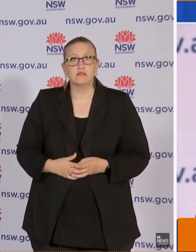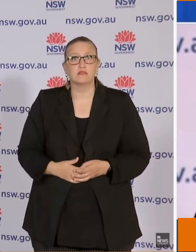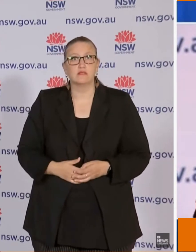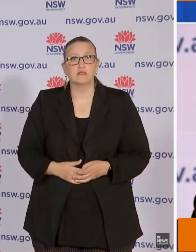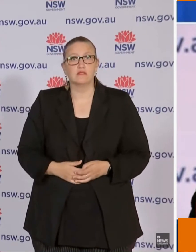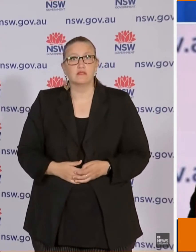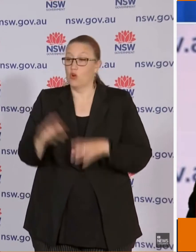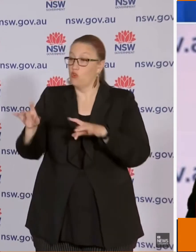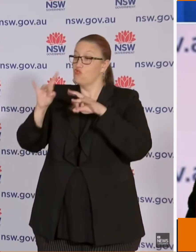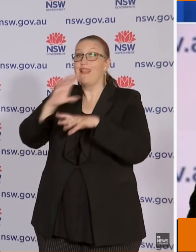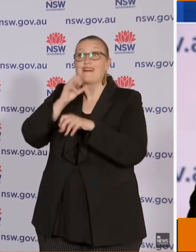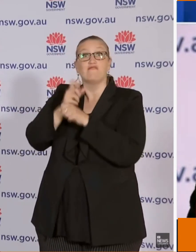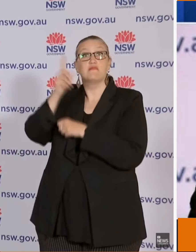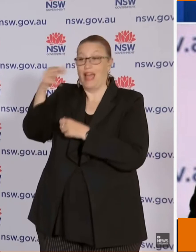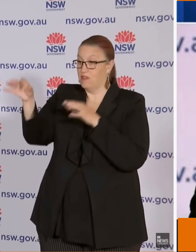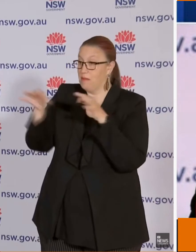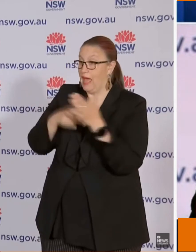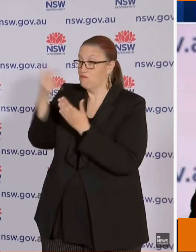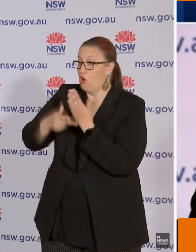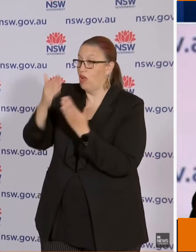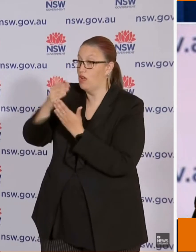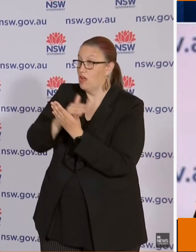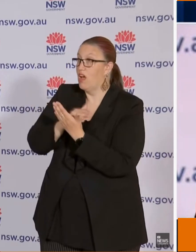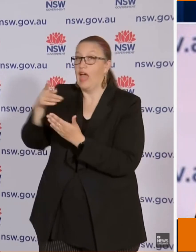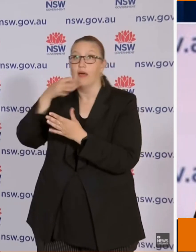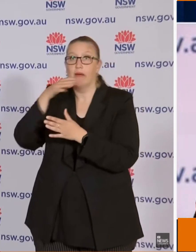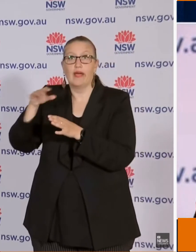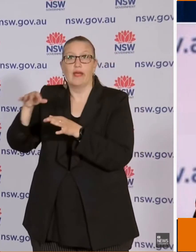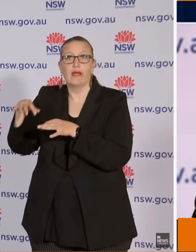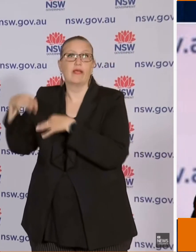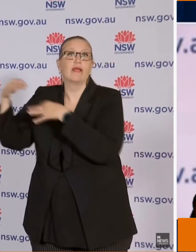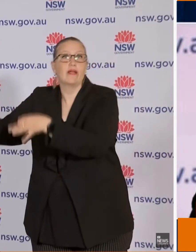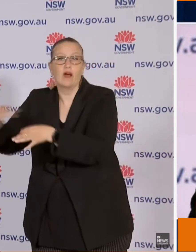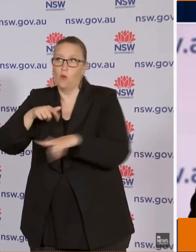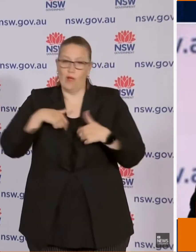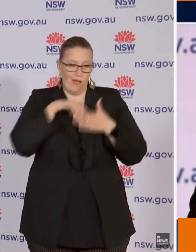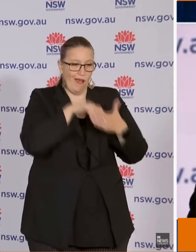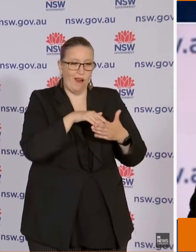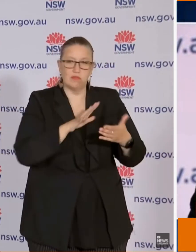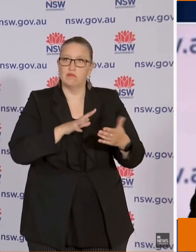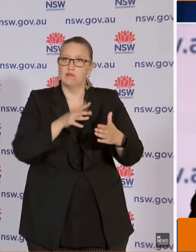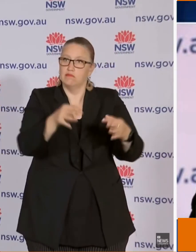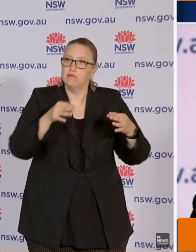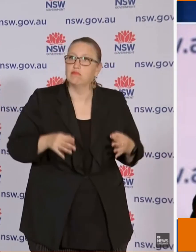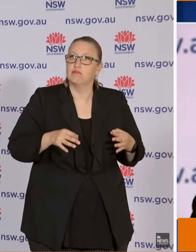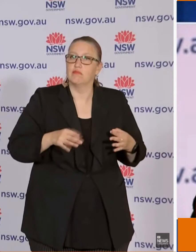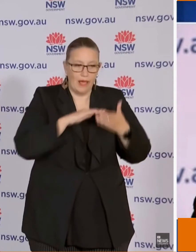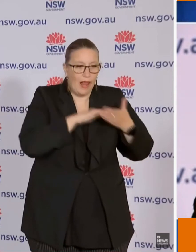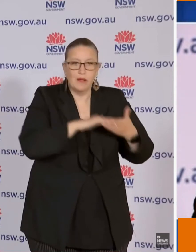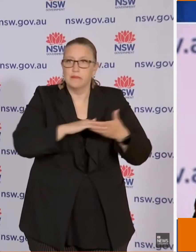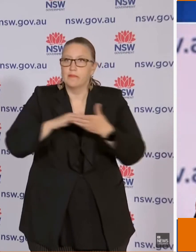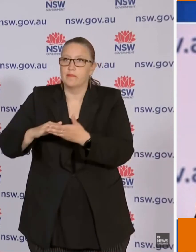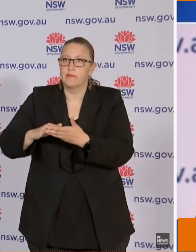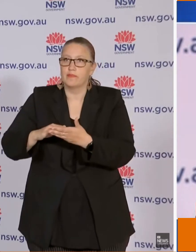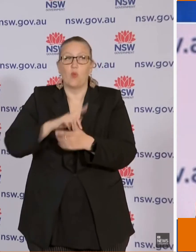of the stuff that should have perhaps happened a bit earlier. But having said that, this is why we have the strategy we have.